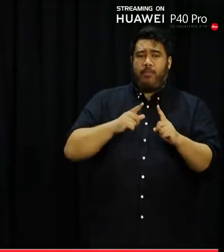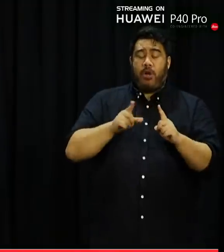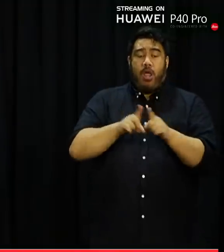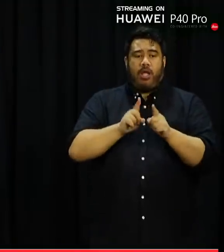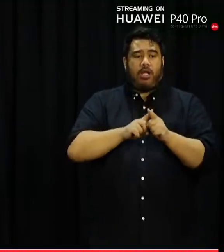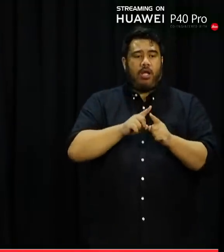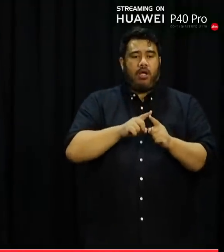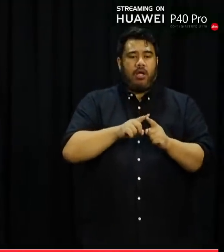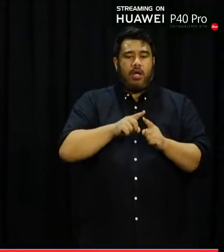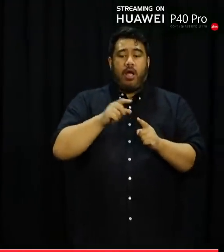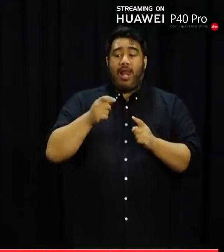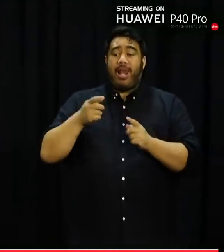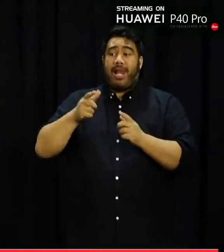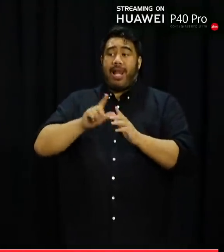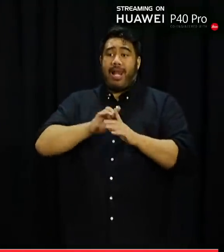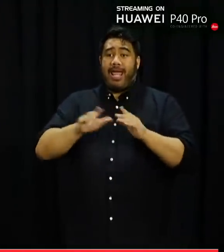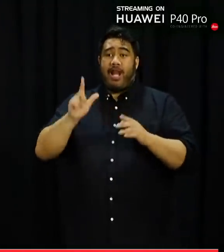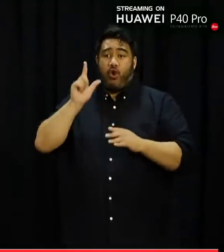in place there.